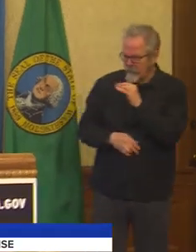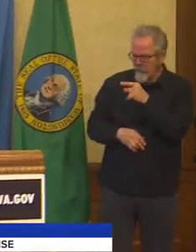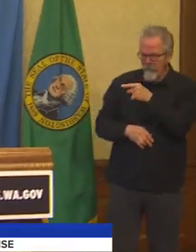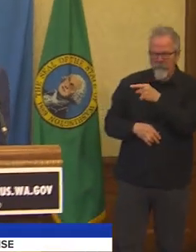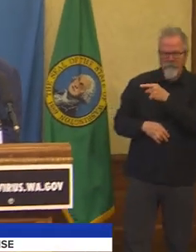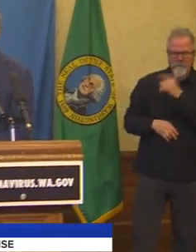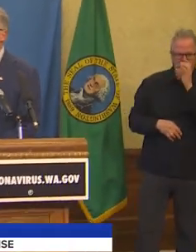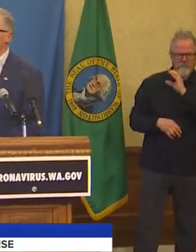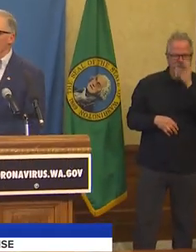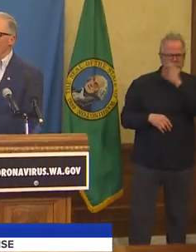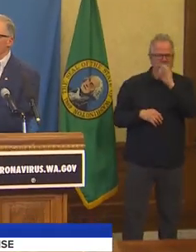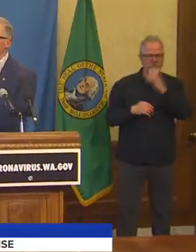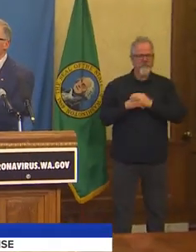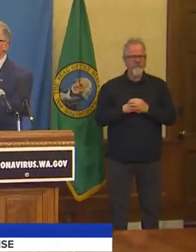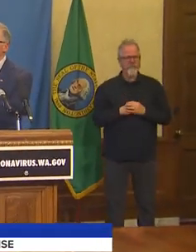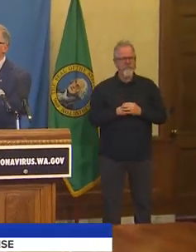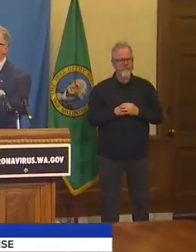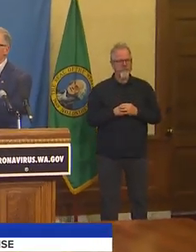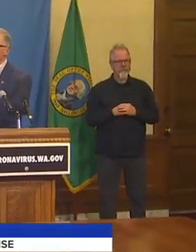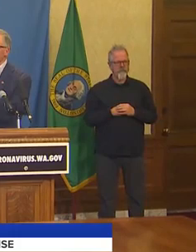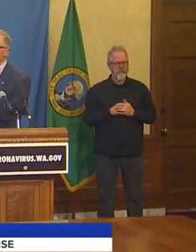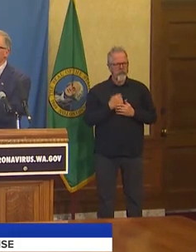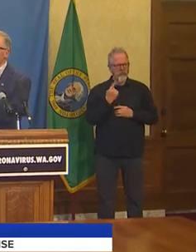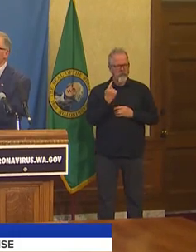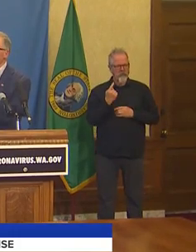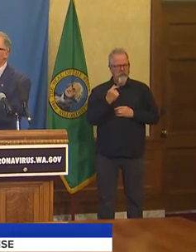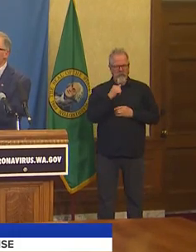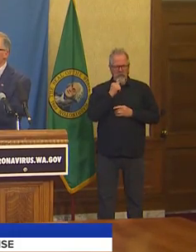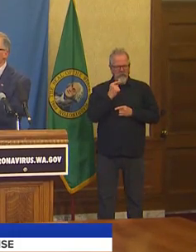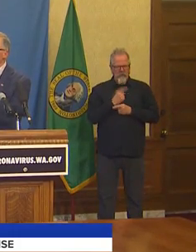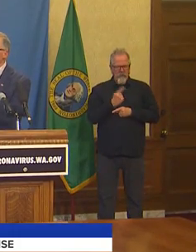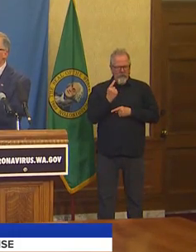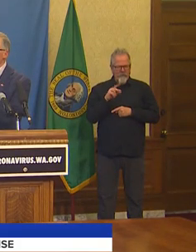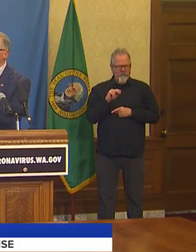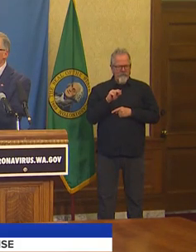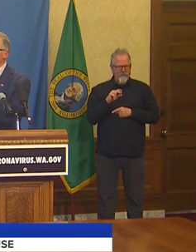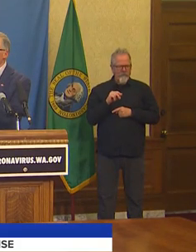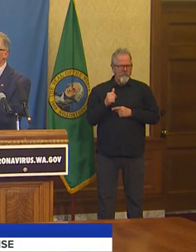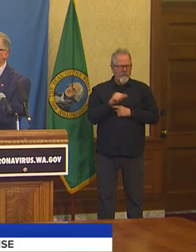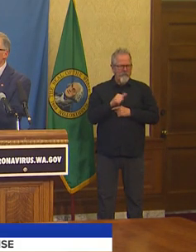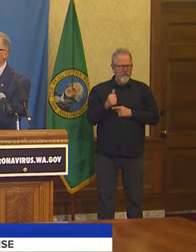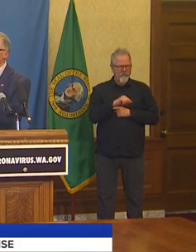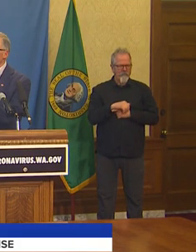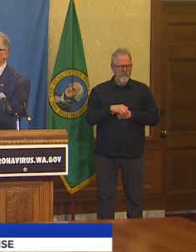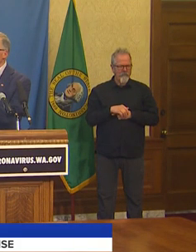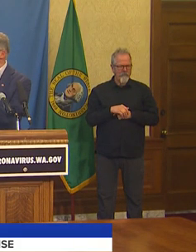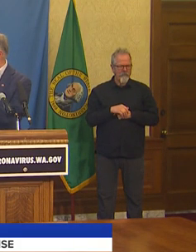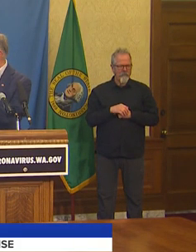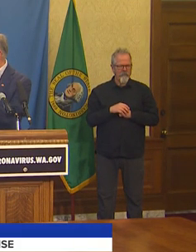No, I was looking at the other one. Do you have the R naught graph up?